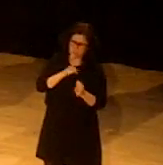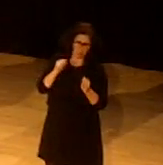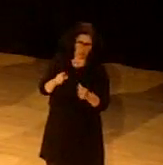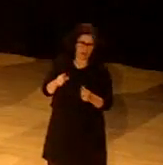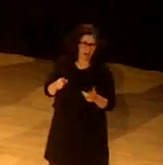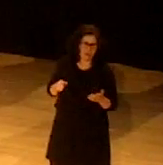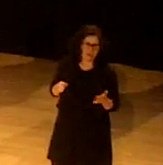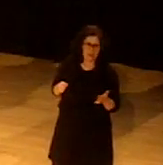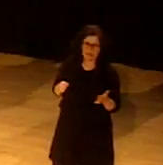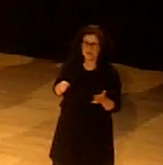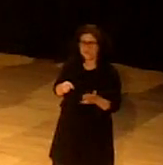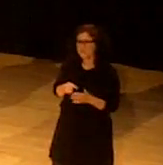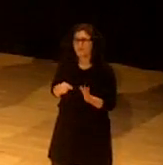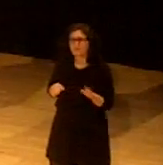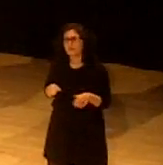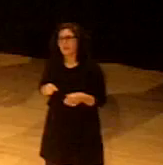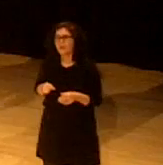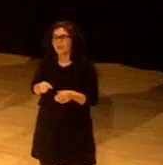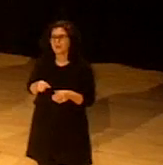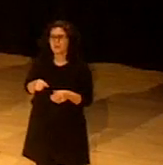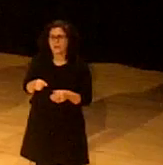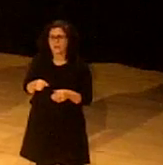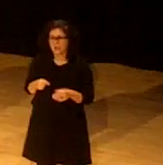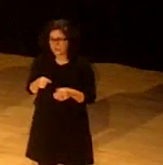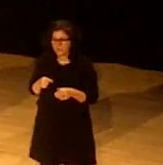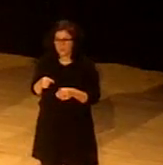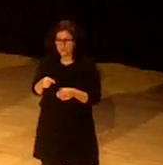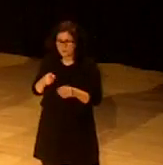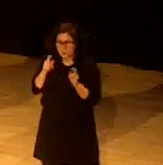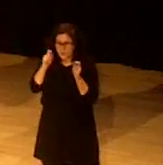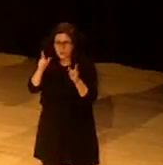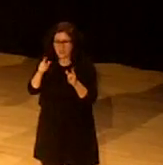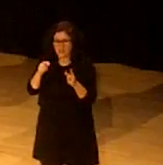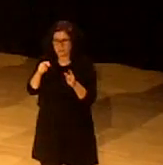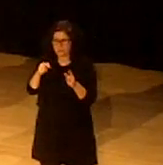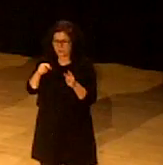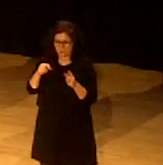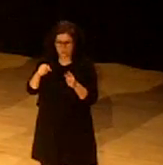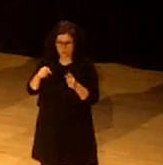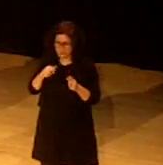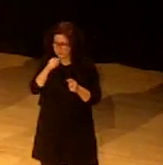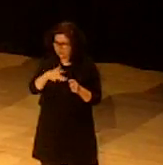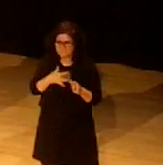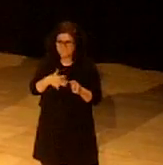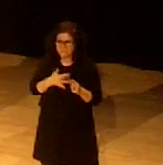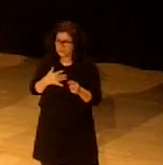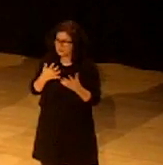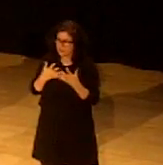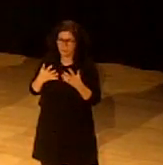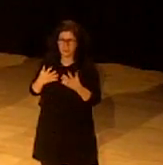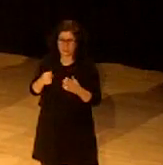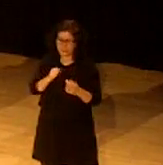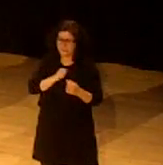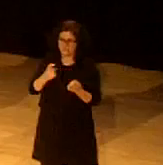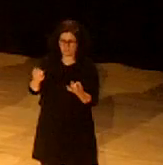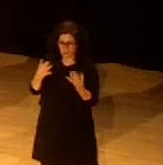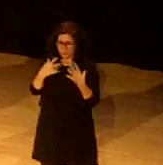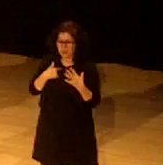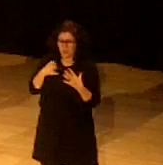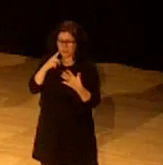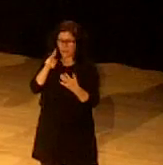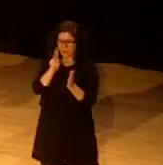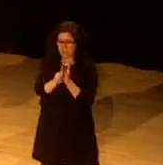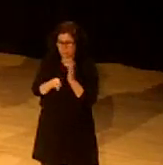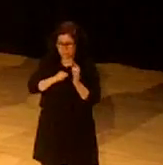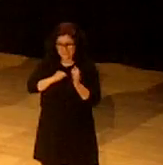just to be ordinary, just to wake up in the morning not feeling such fucking self-loathing that you want to throw yourself out the window,